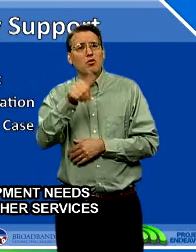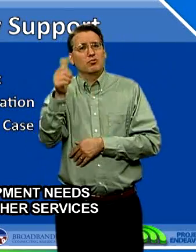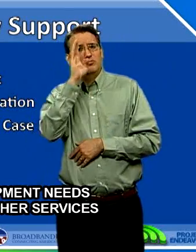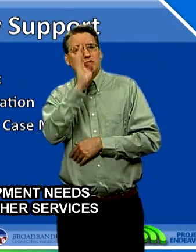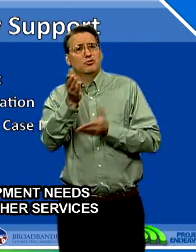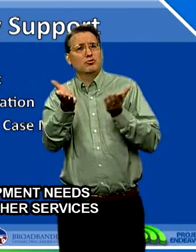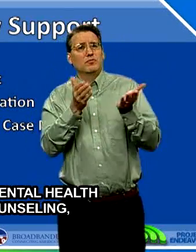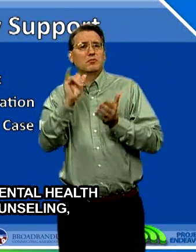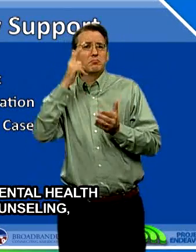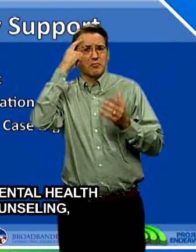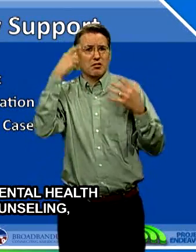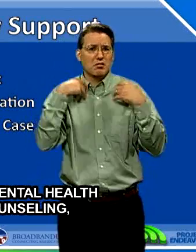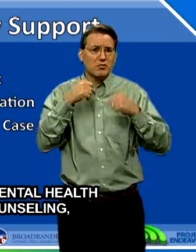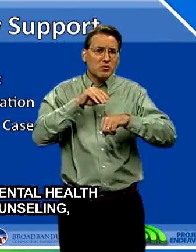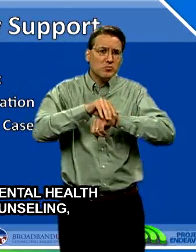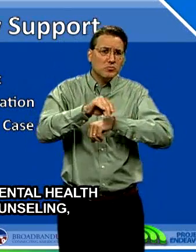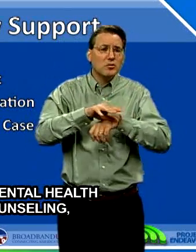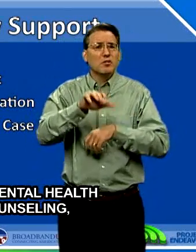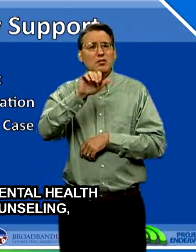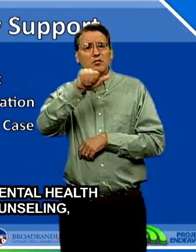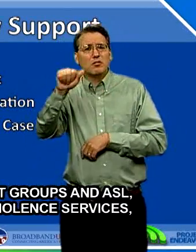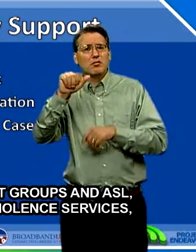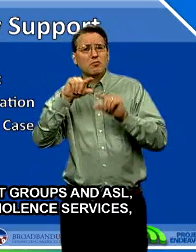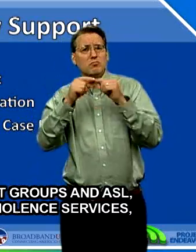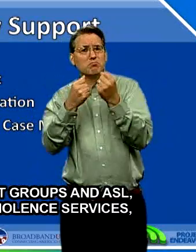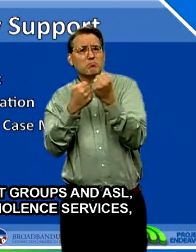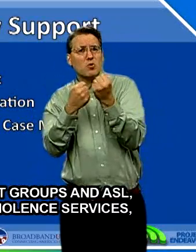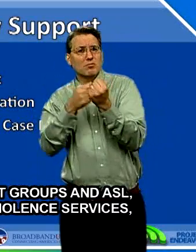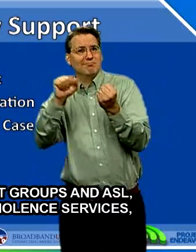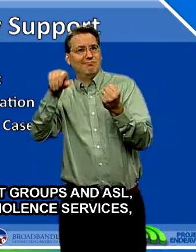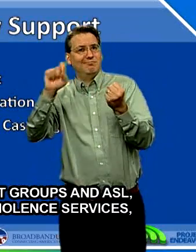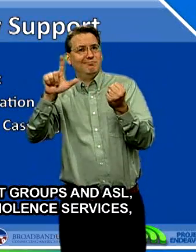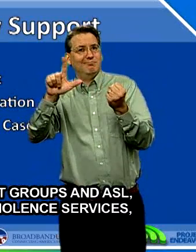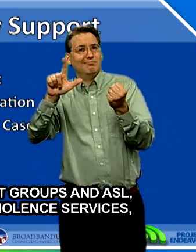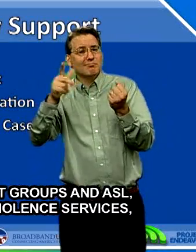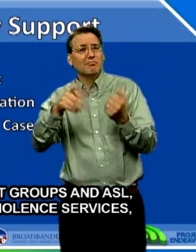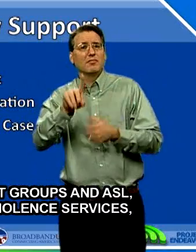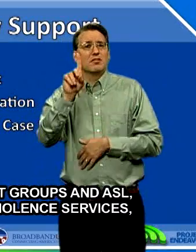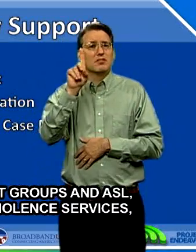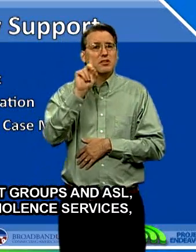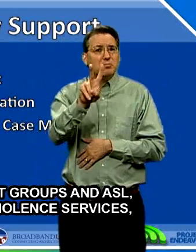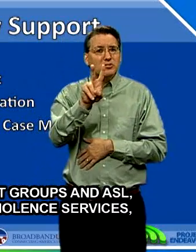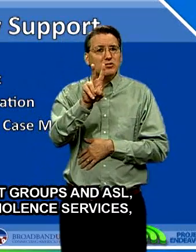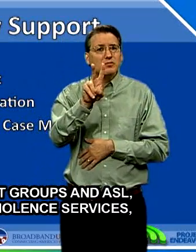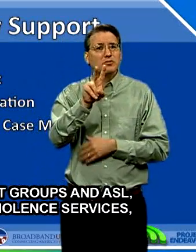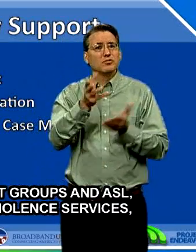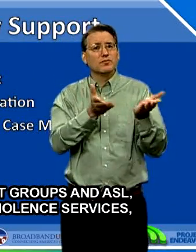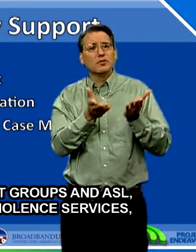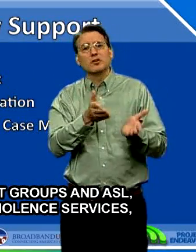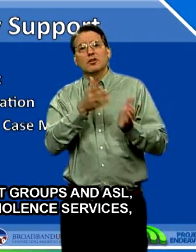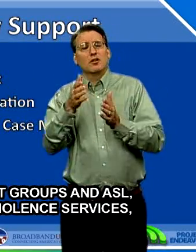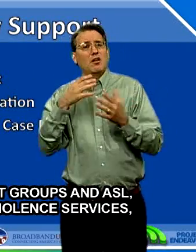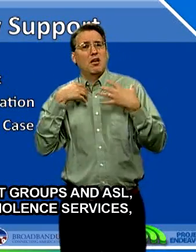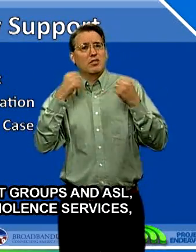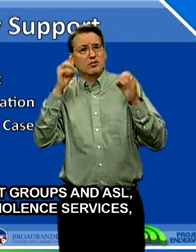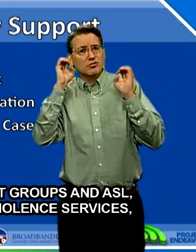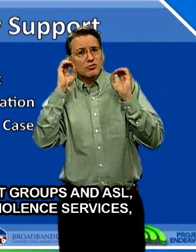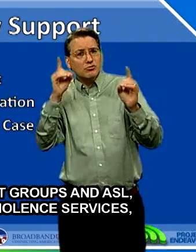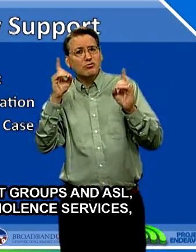other services like mental health counseling, AA support groups, and ASL, domestic violence services,